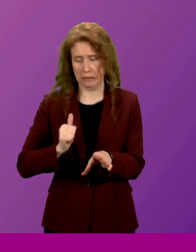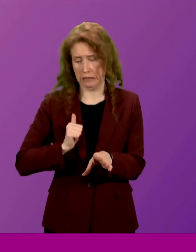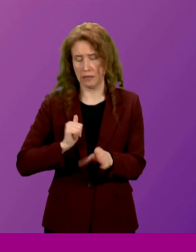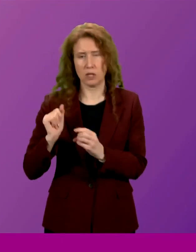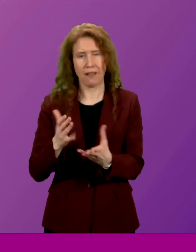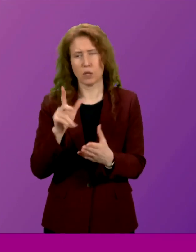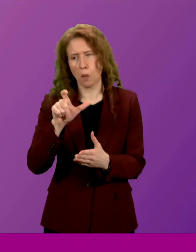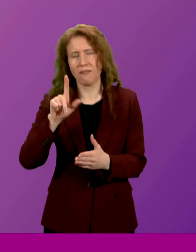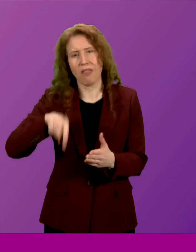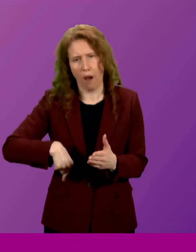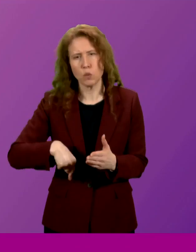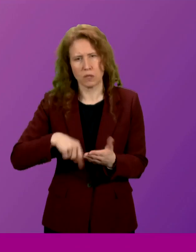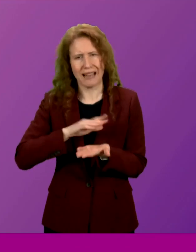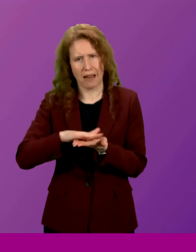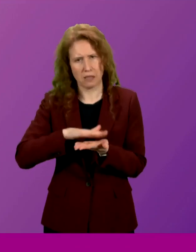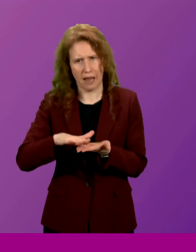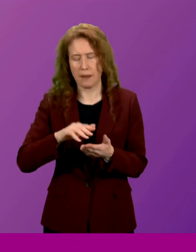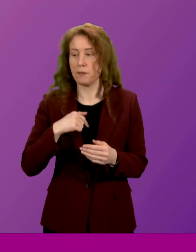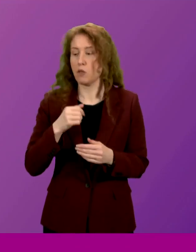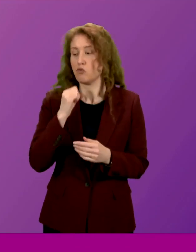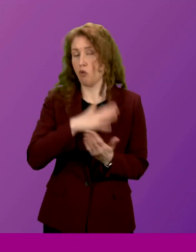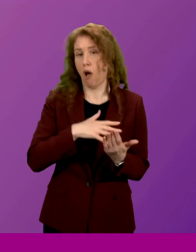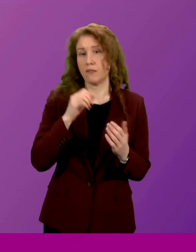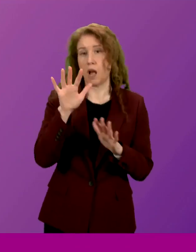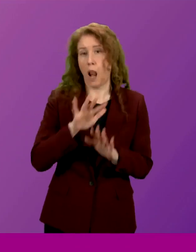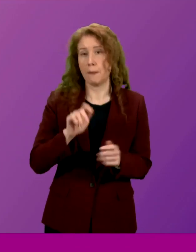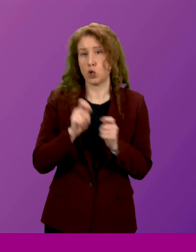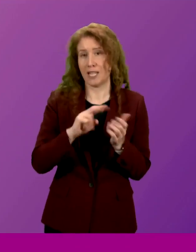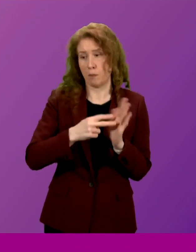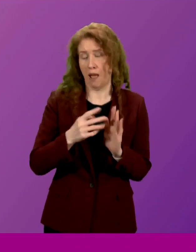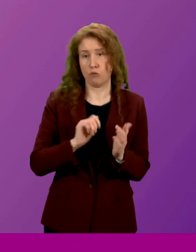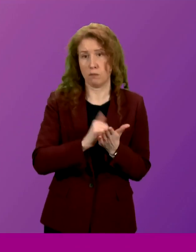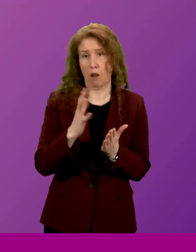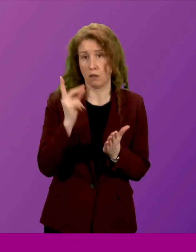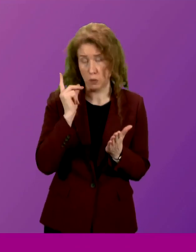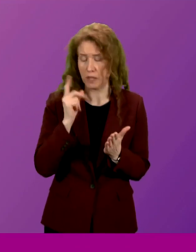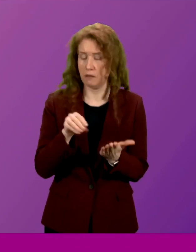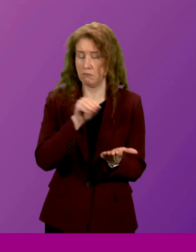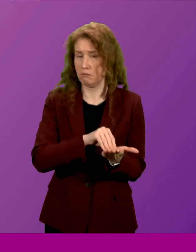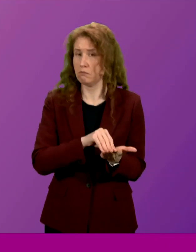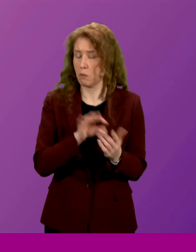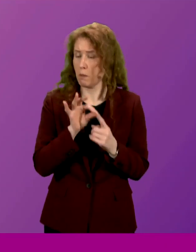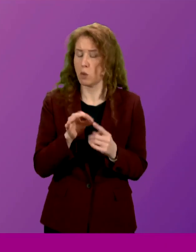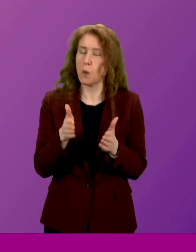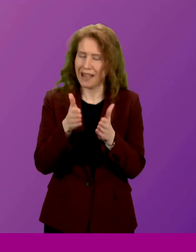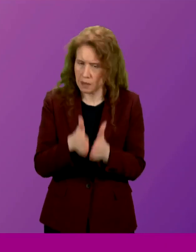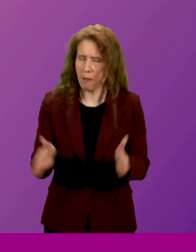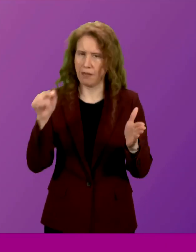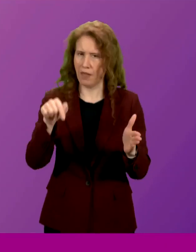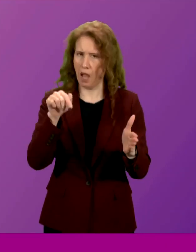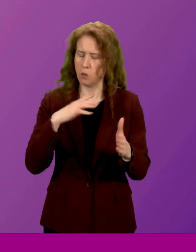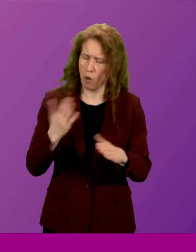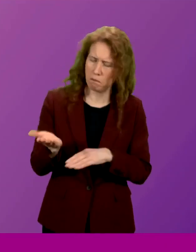than 12,000 hectares. In the draft climate change plan published last week, we included a proposal to expand and extend our programme to